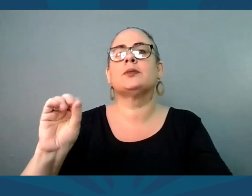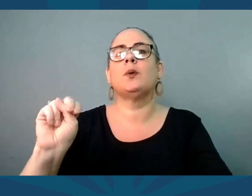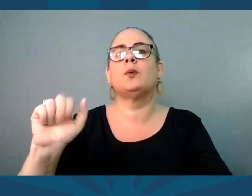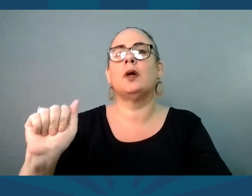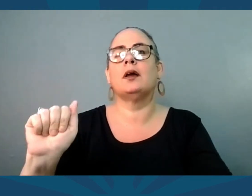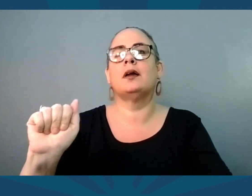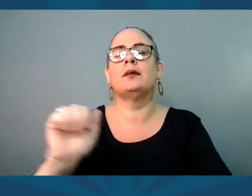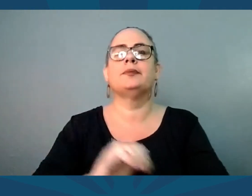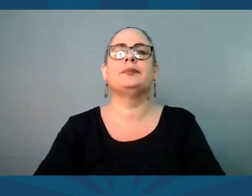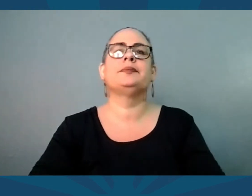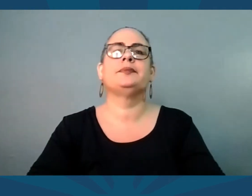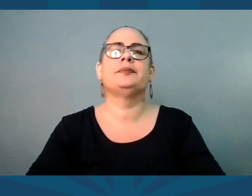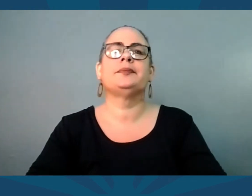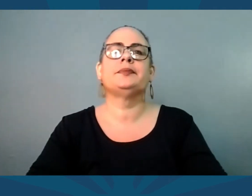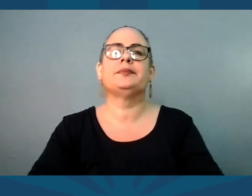fvap.gov/Arizona.